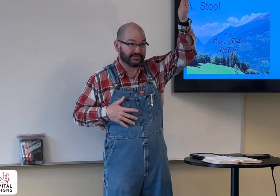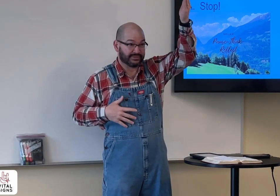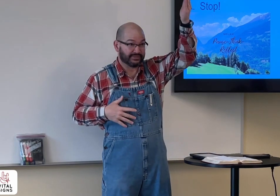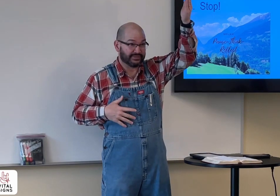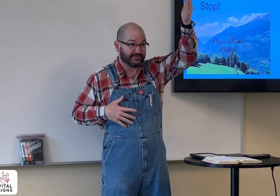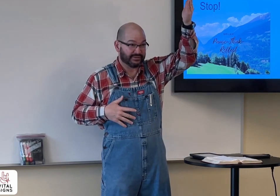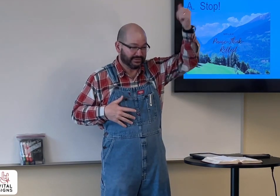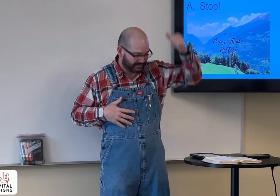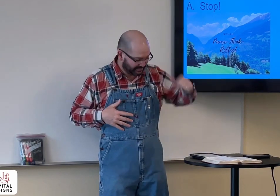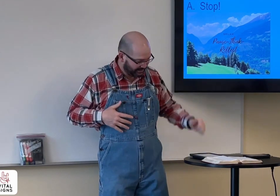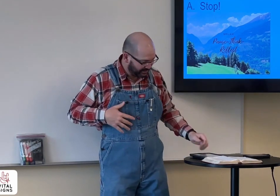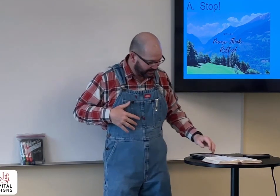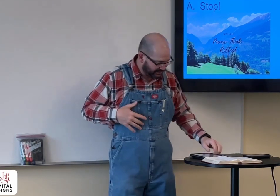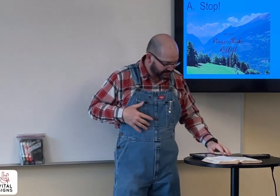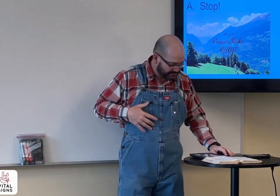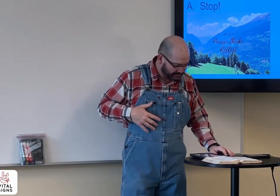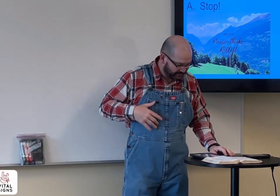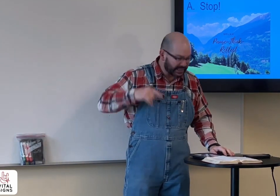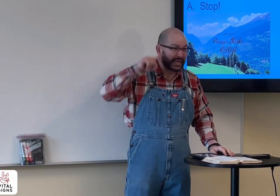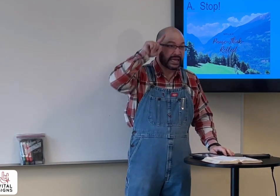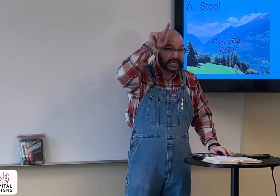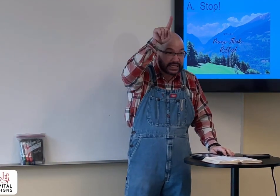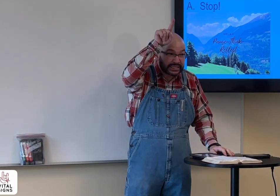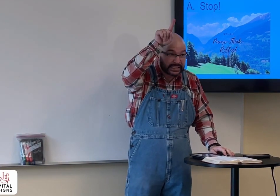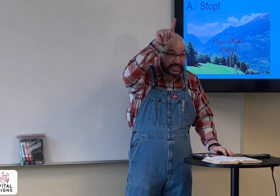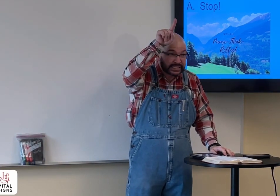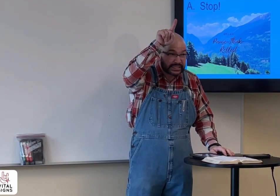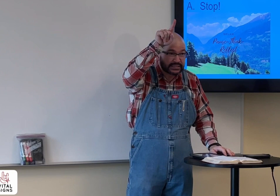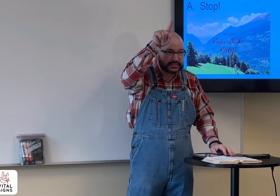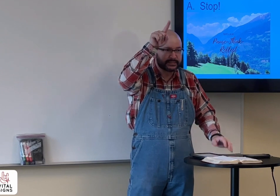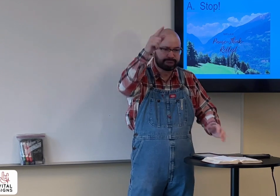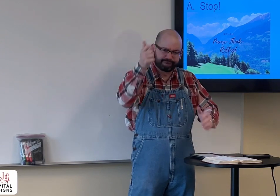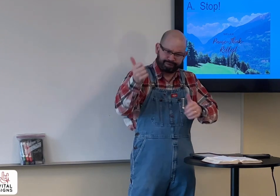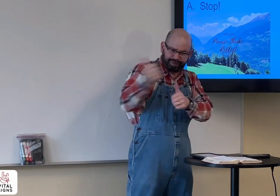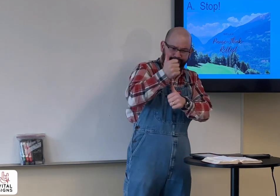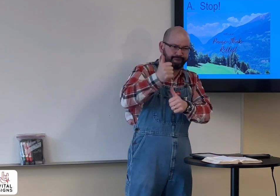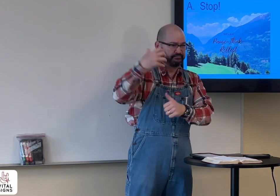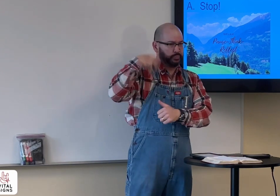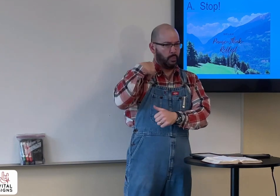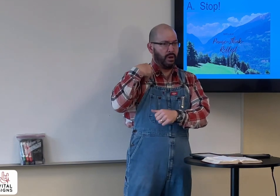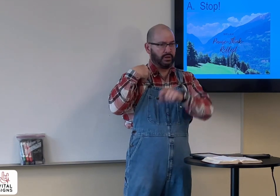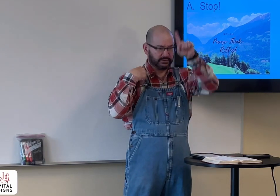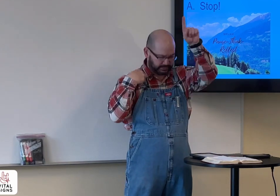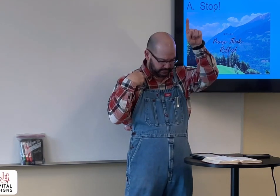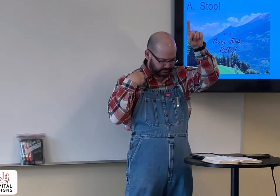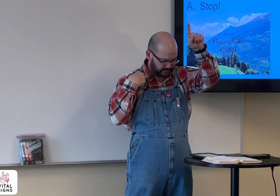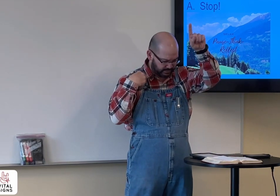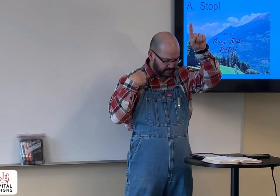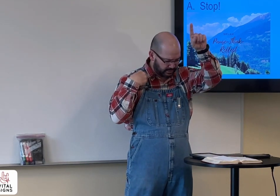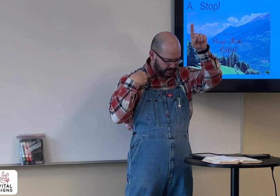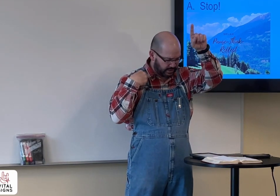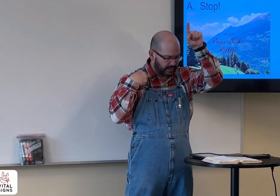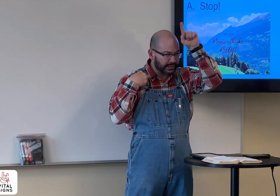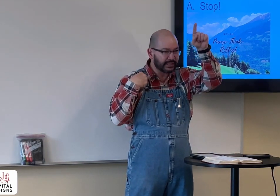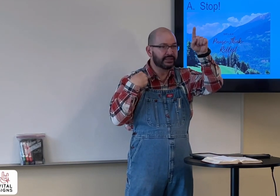The angels, right? He, God, is supreme. He's the boss.